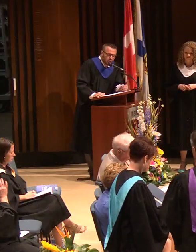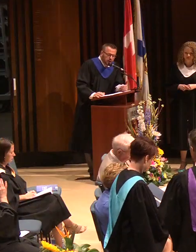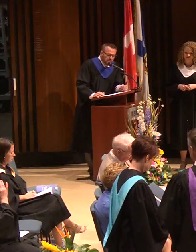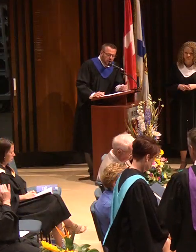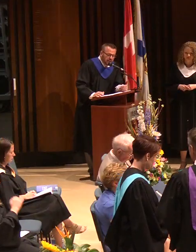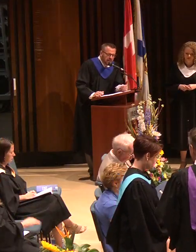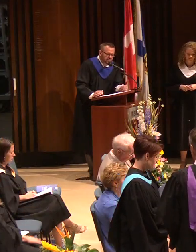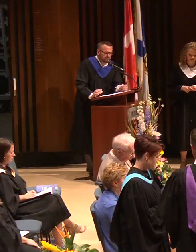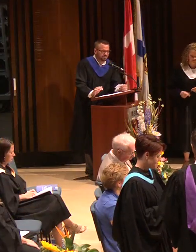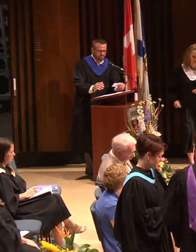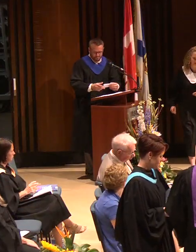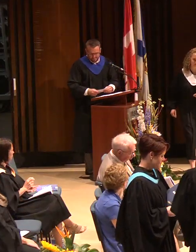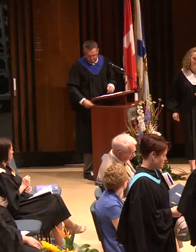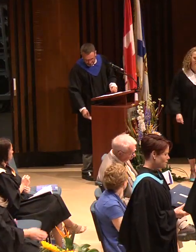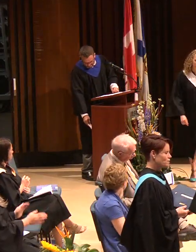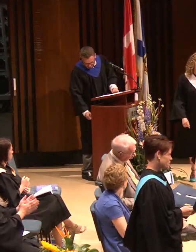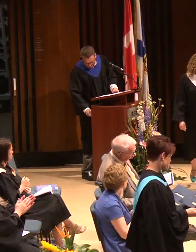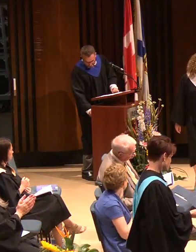Laura Barley.